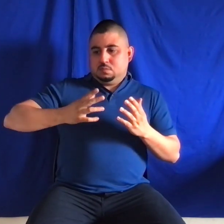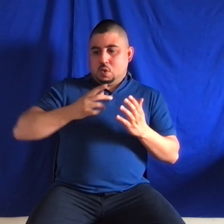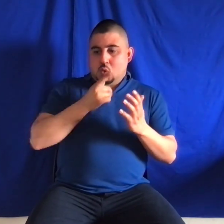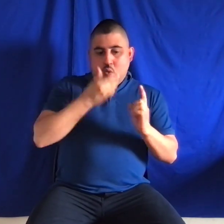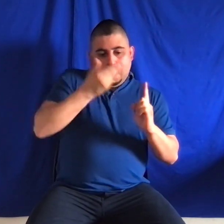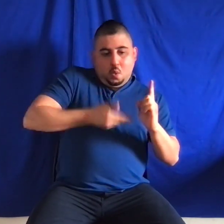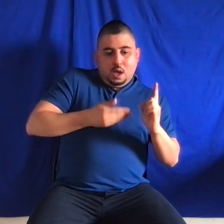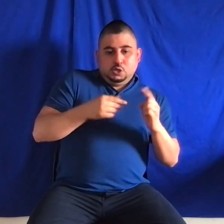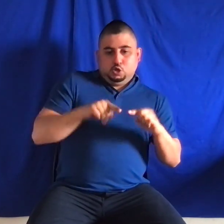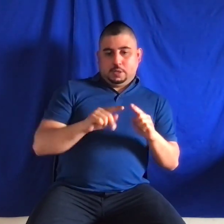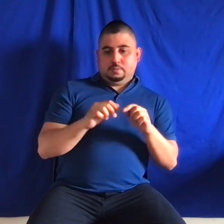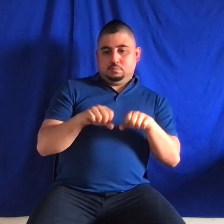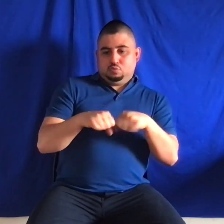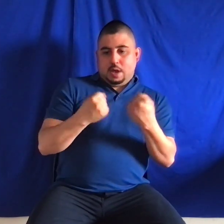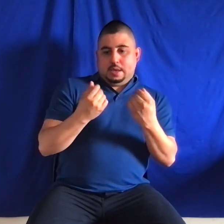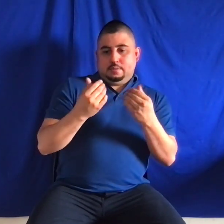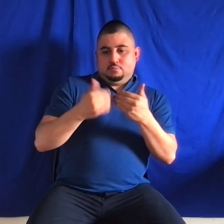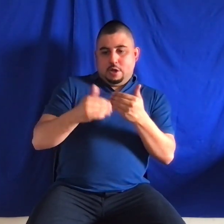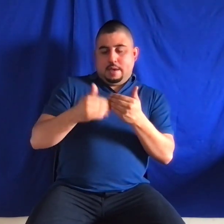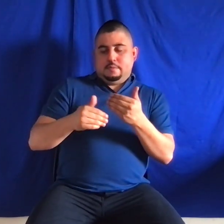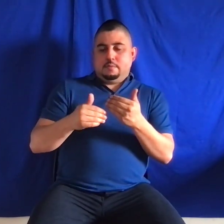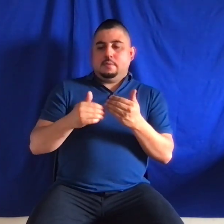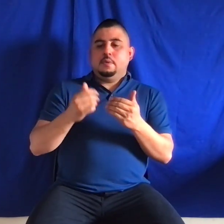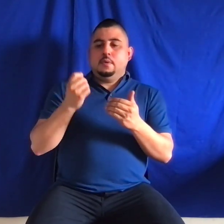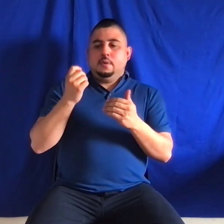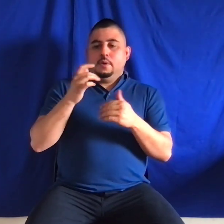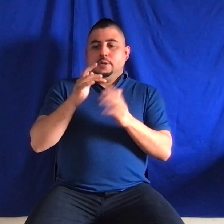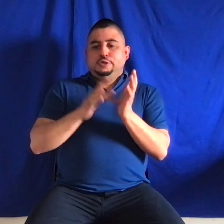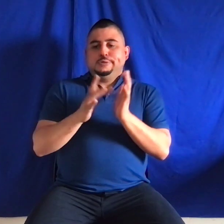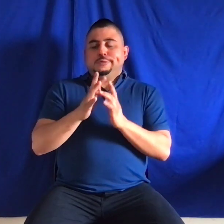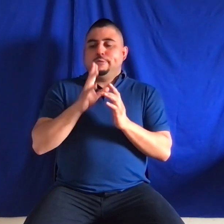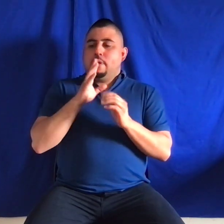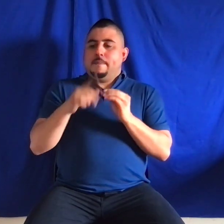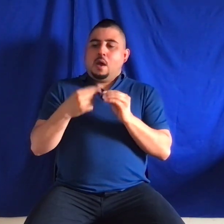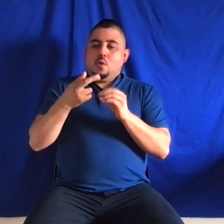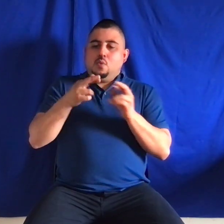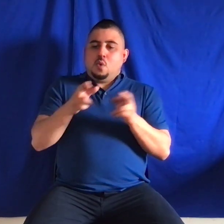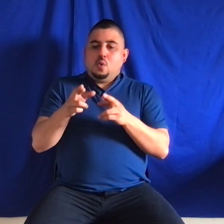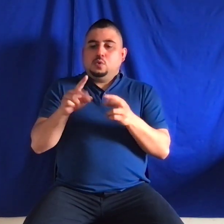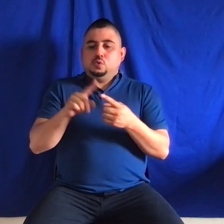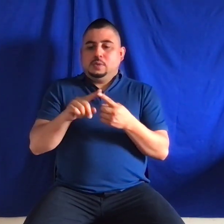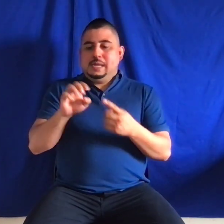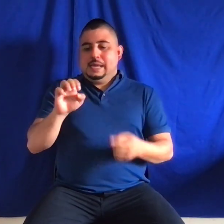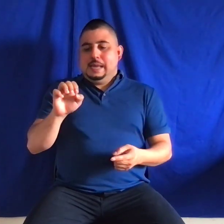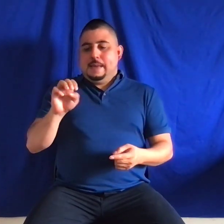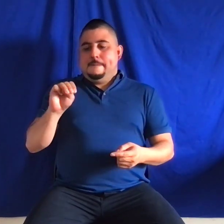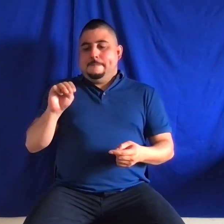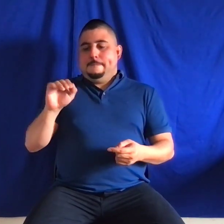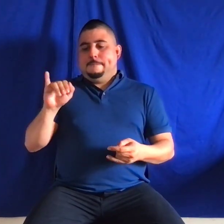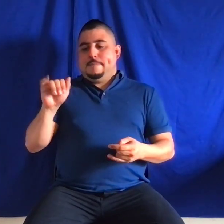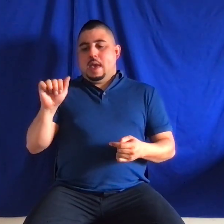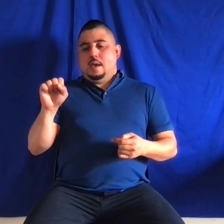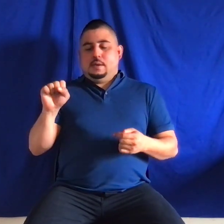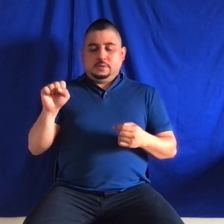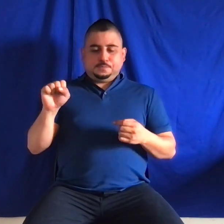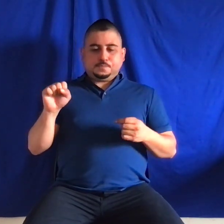this reference to the road to Emmaus. And in that encounter, on that